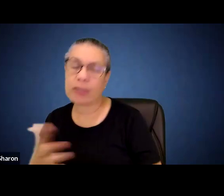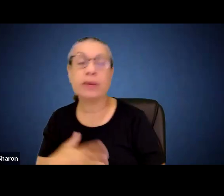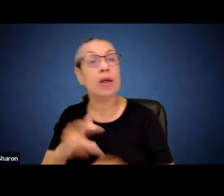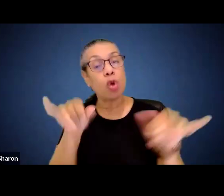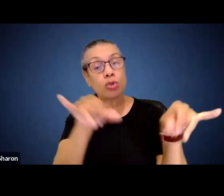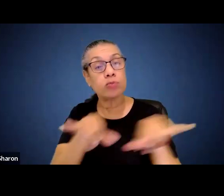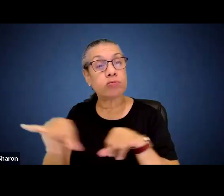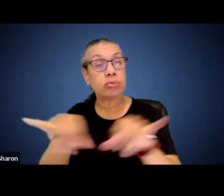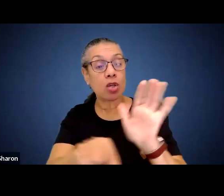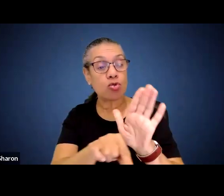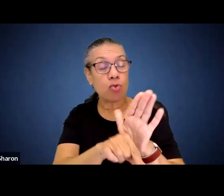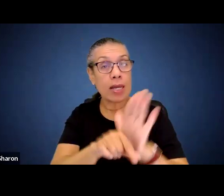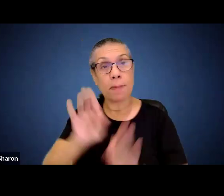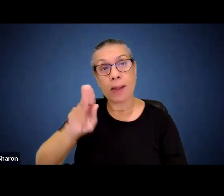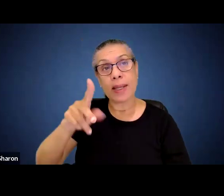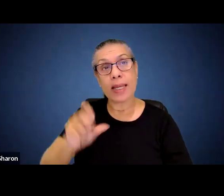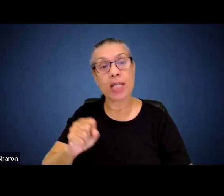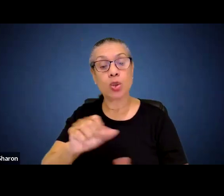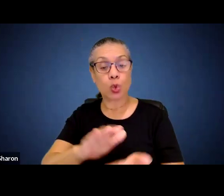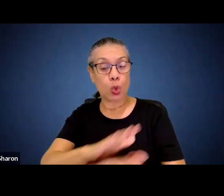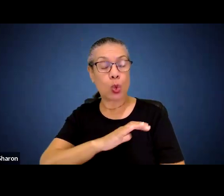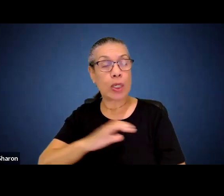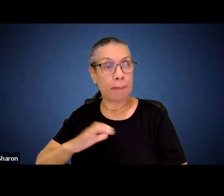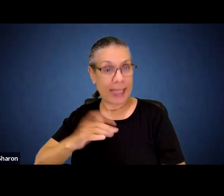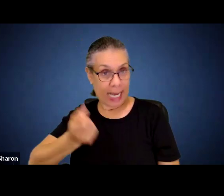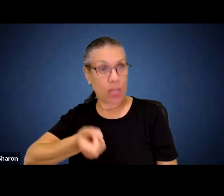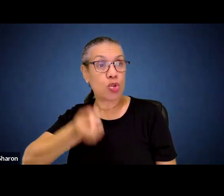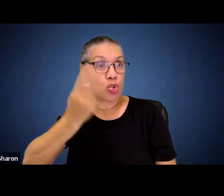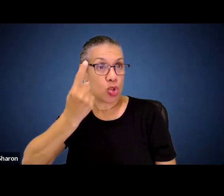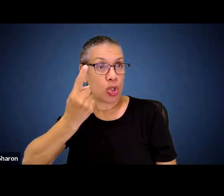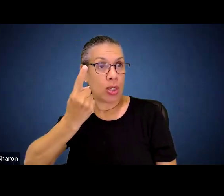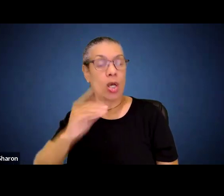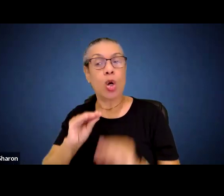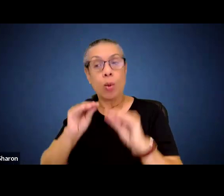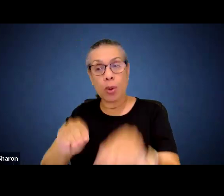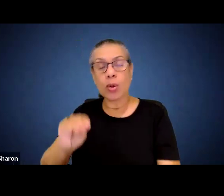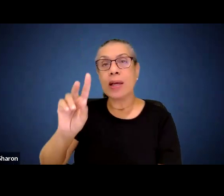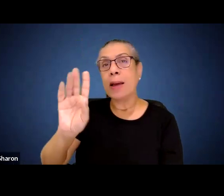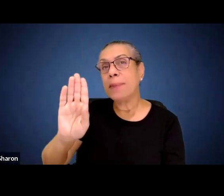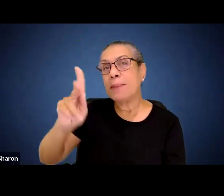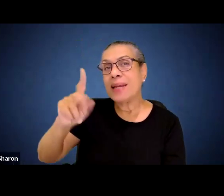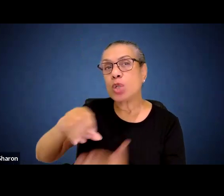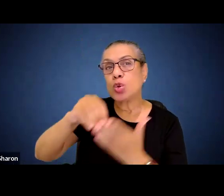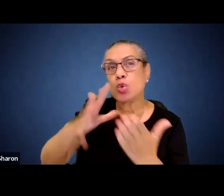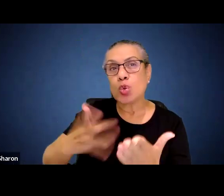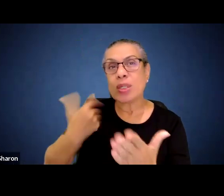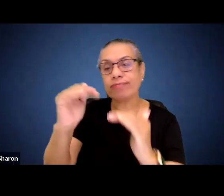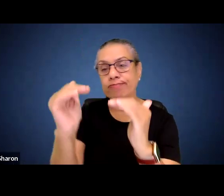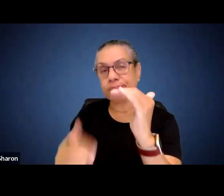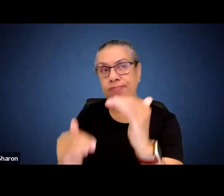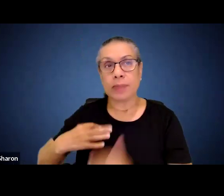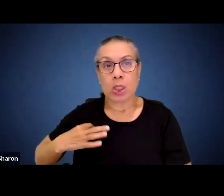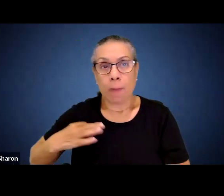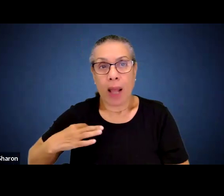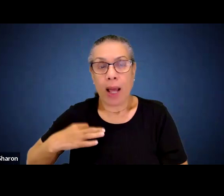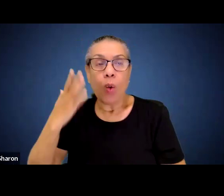standards-based grades that Boston Public School Committee members understood put BPS students at a disadvantage when applying for admission